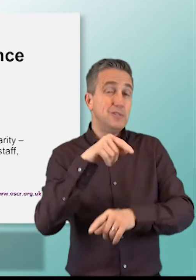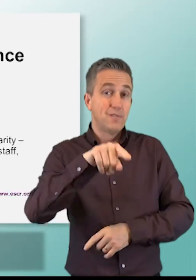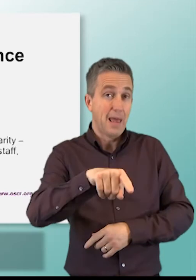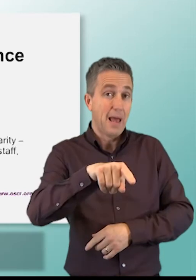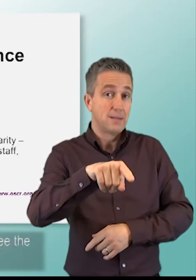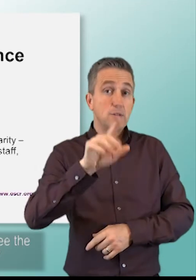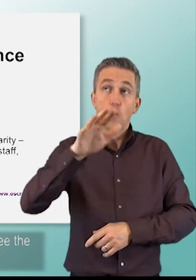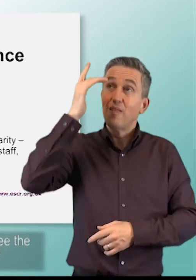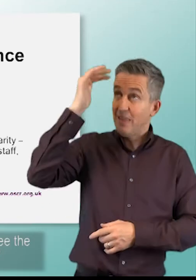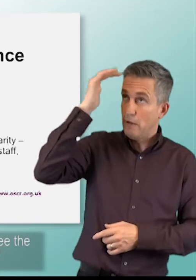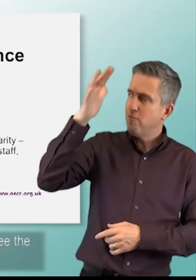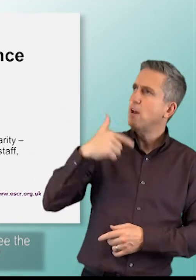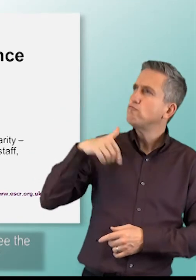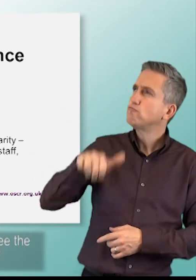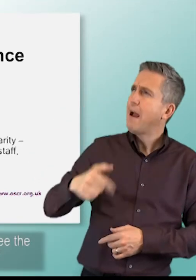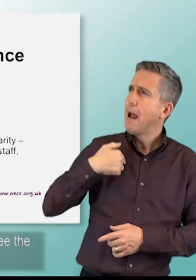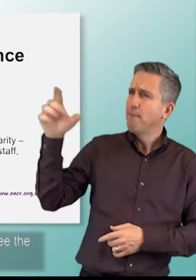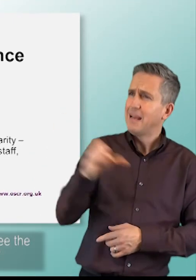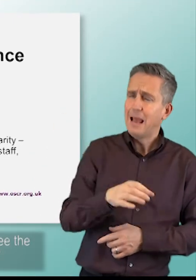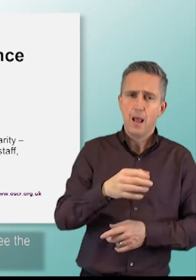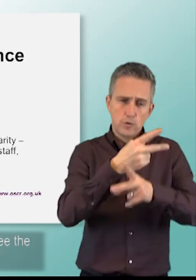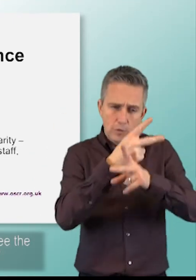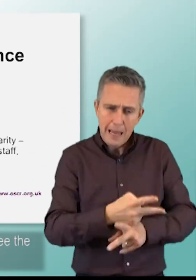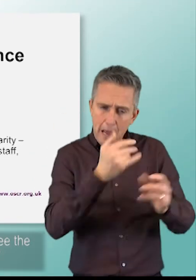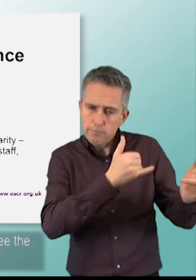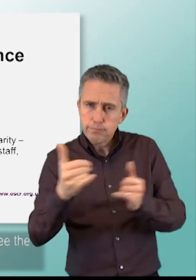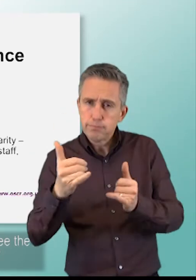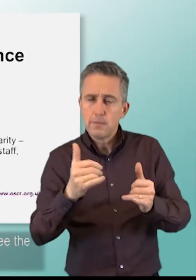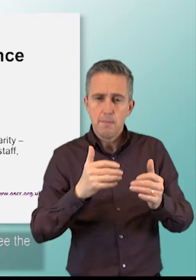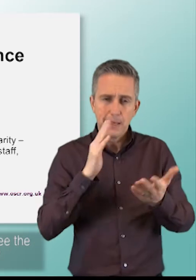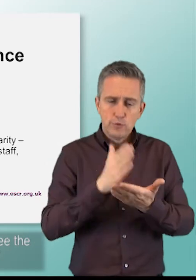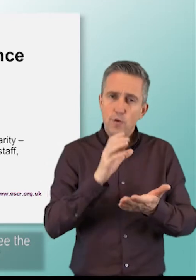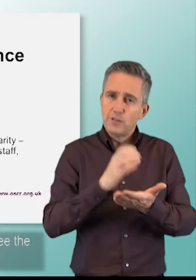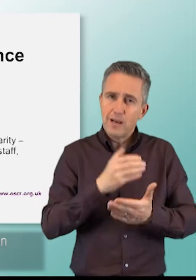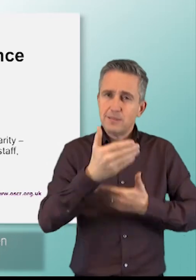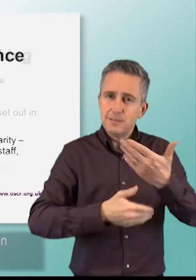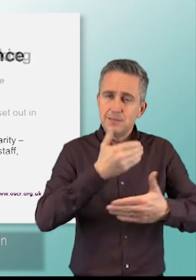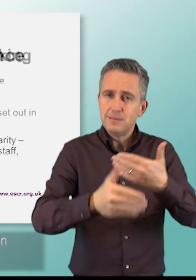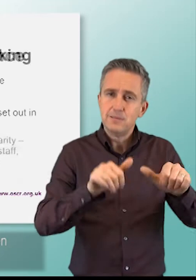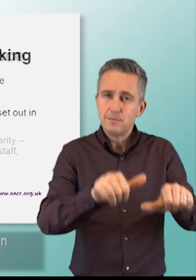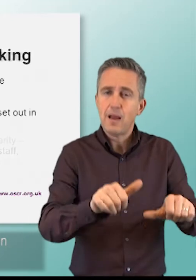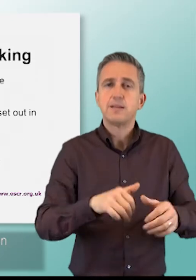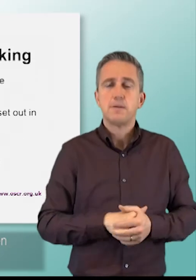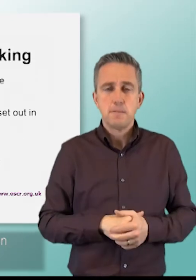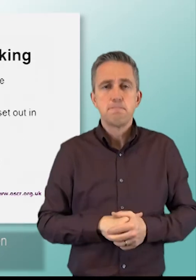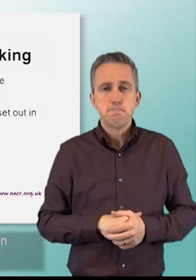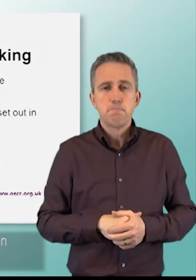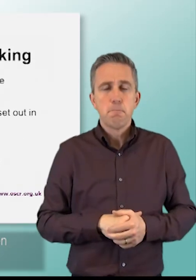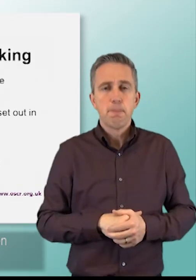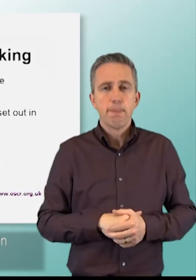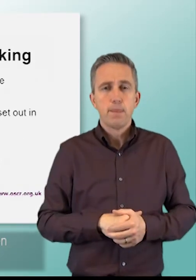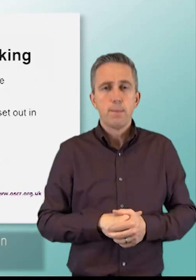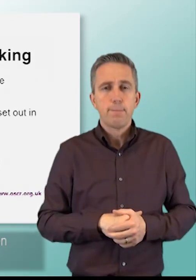practice. The concept is one that you'll agree with and you'll see the sense in, but what does it actually boil down to? I would say a good